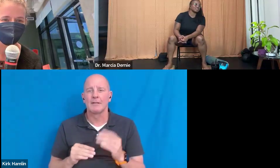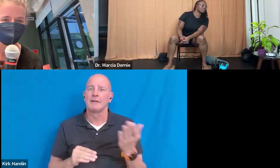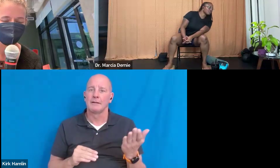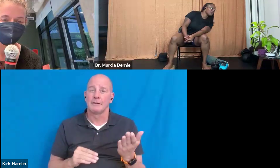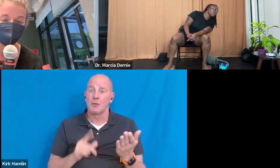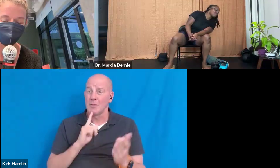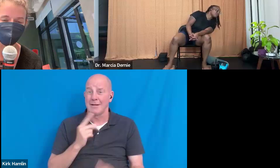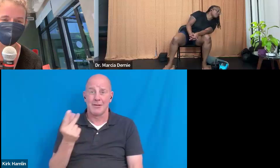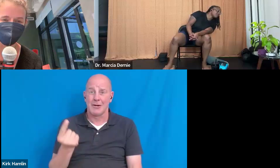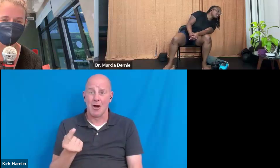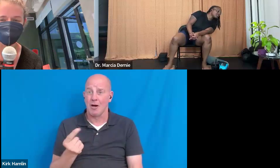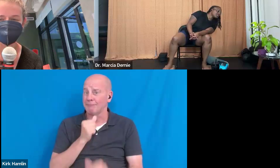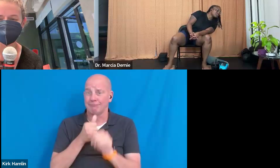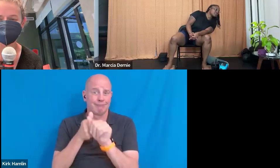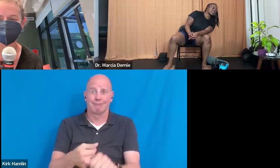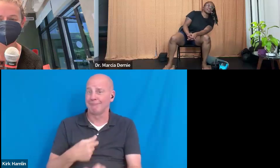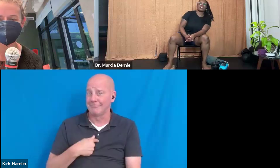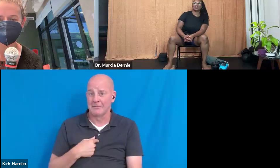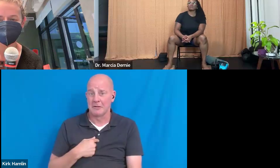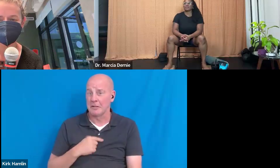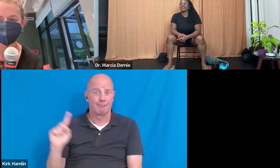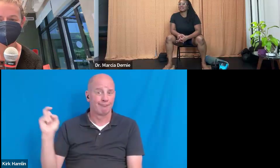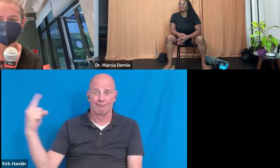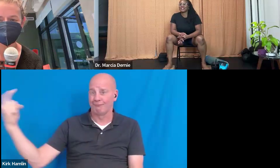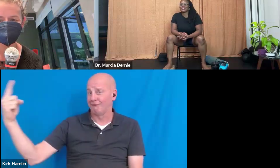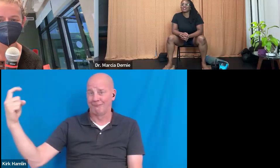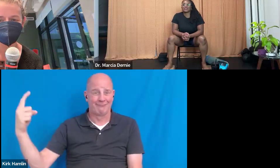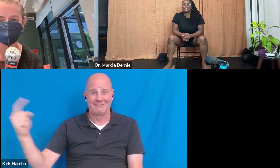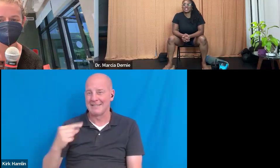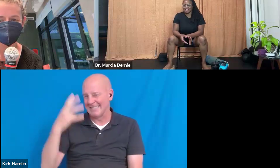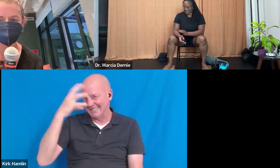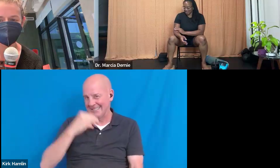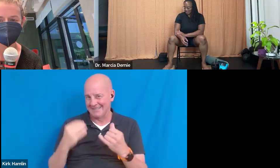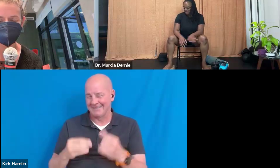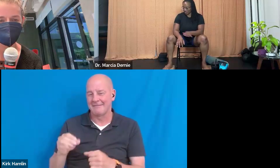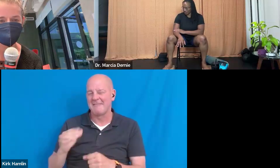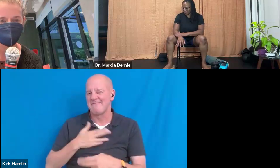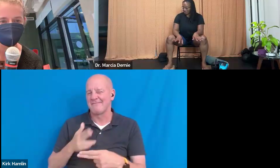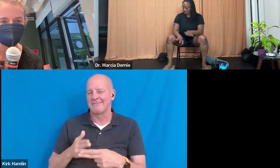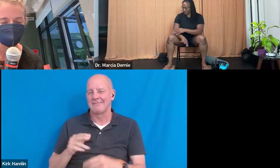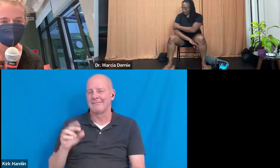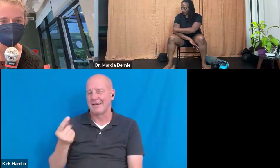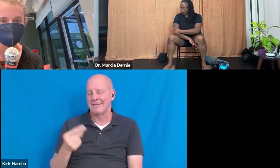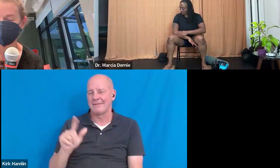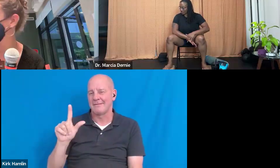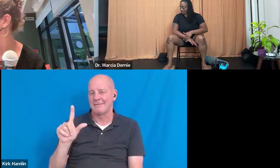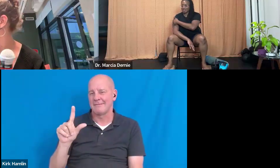she wants. So she's taking a nap right now. But that's Lucy. She's a Shiba Inu